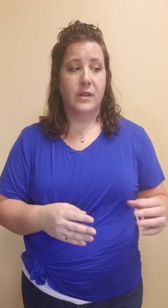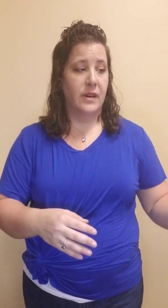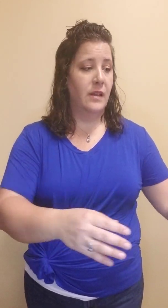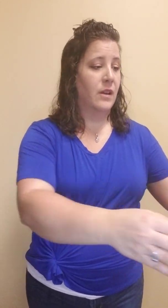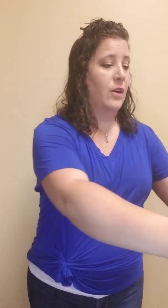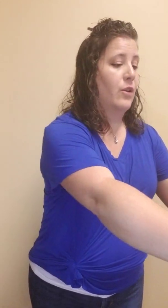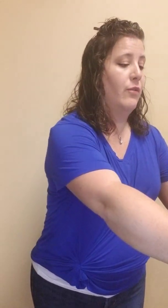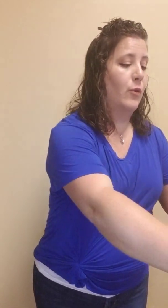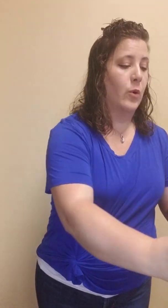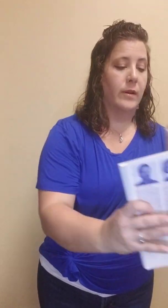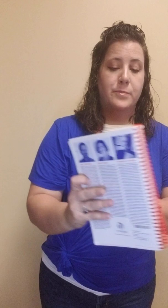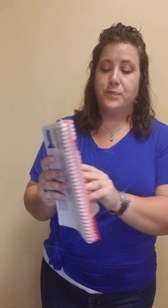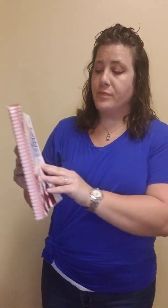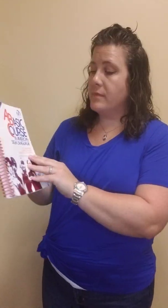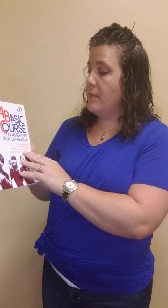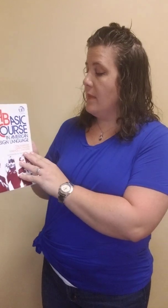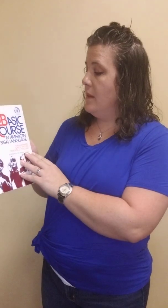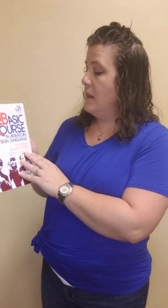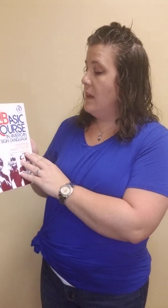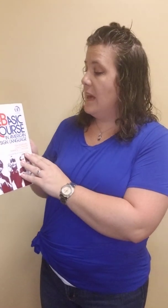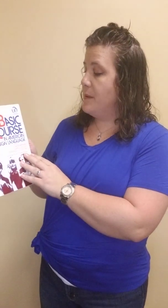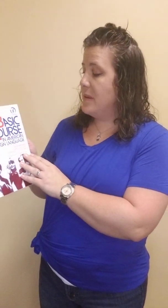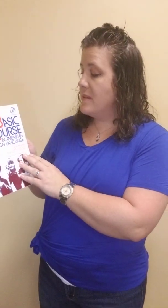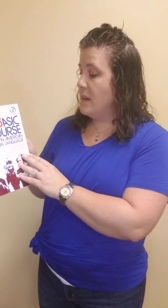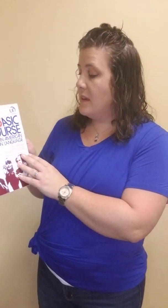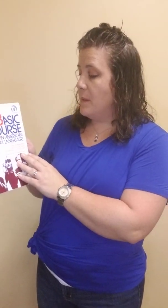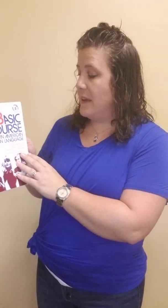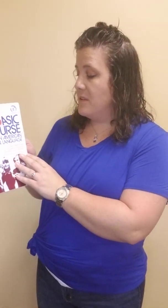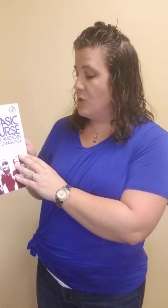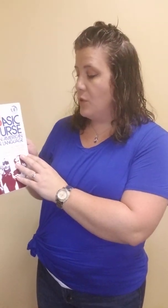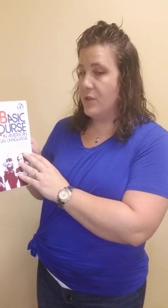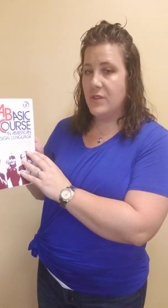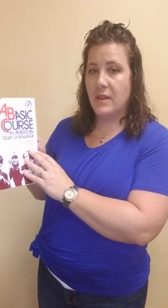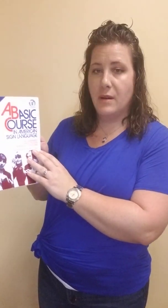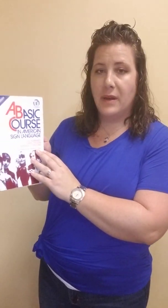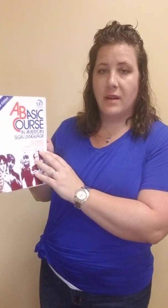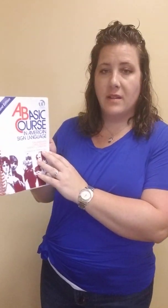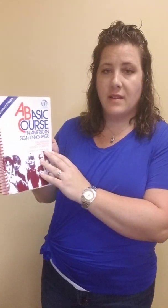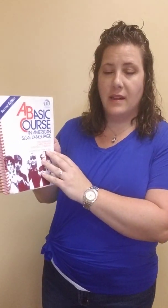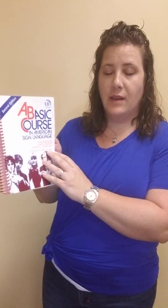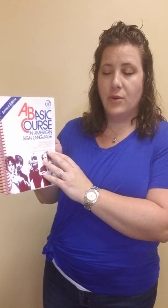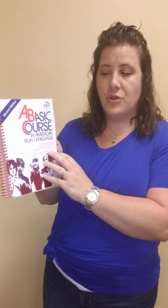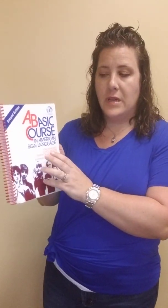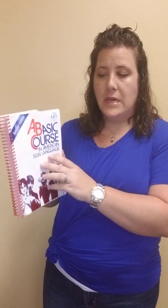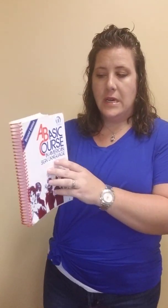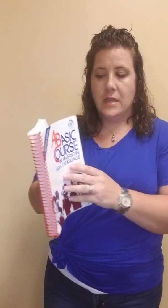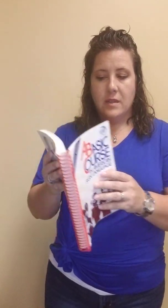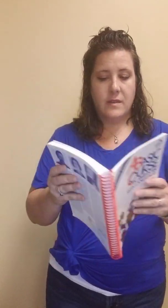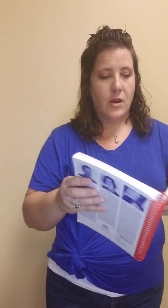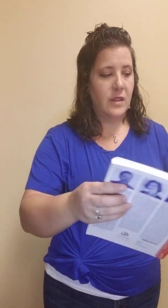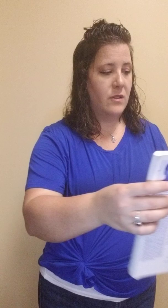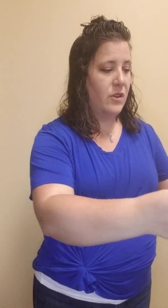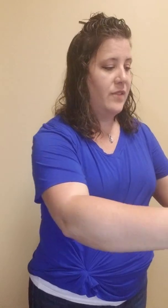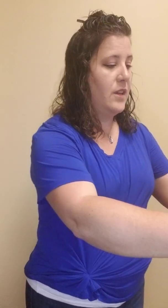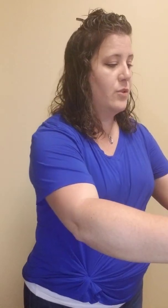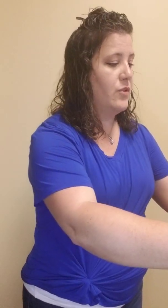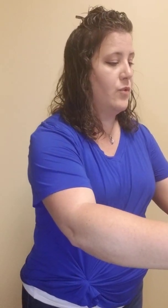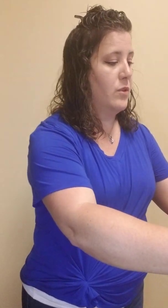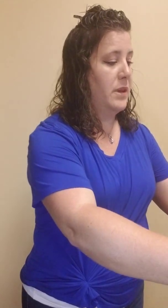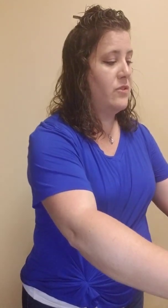vocabulary for the ABC, a basic course in American Sign Language. And these are videos for my